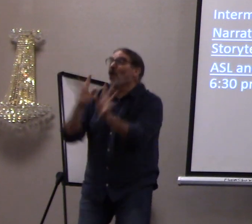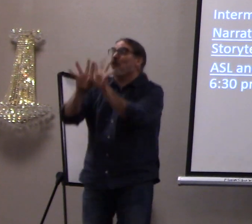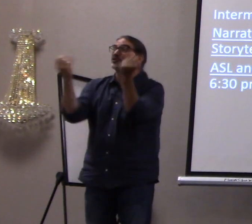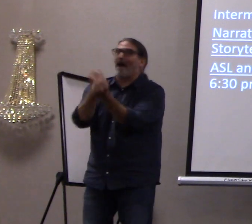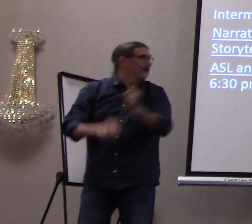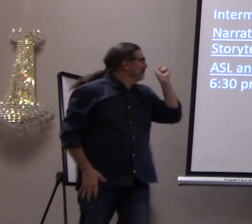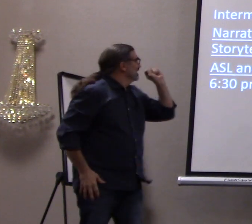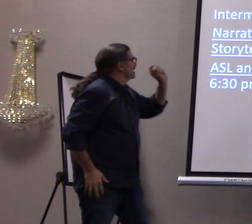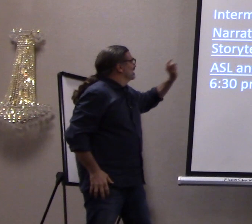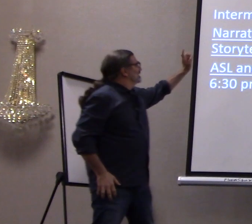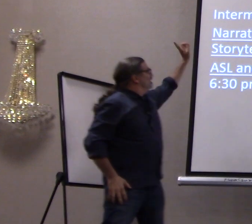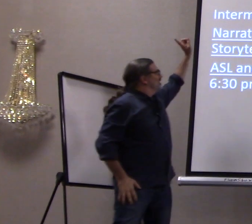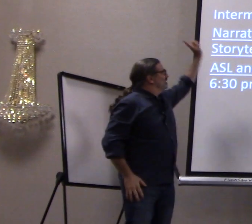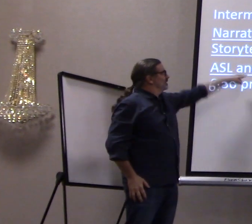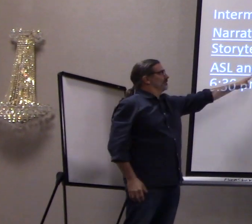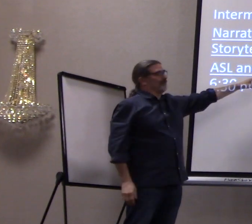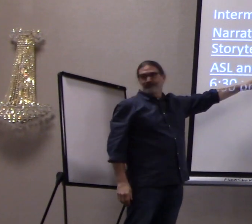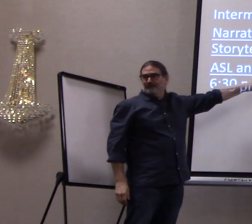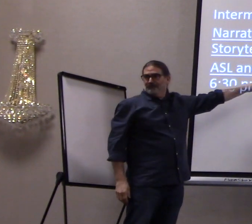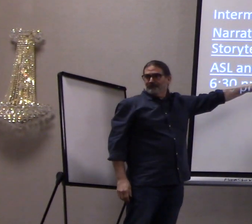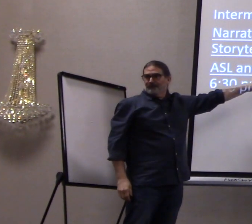on that. And a new workshop.